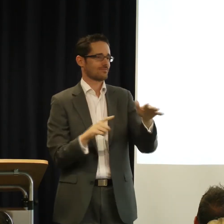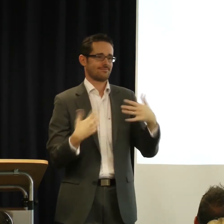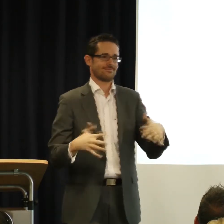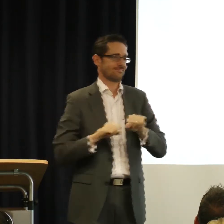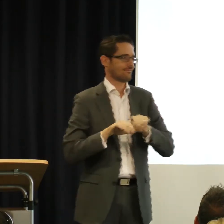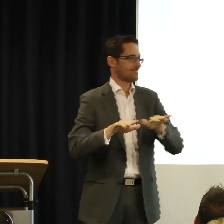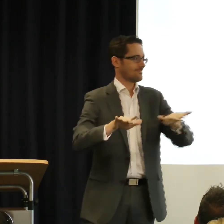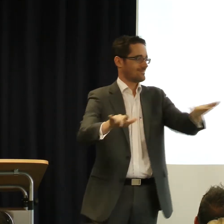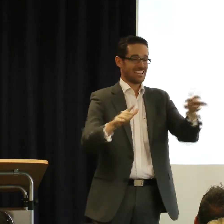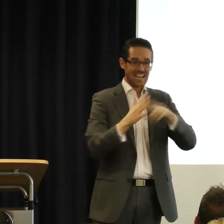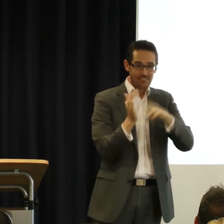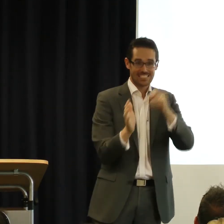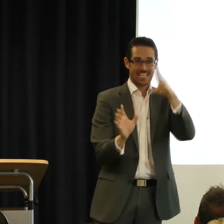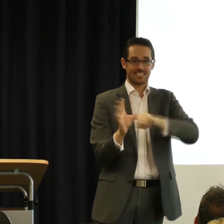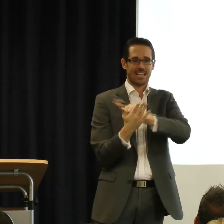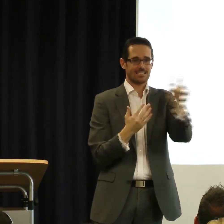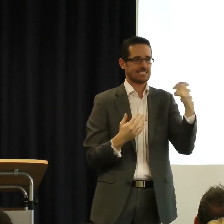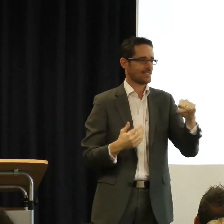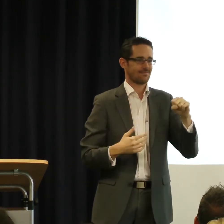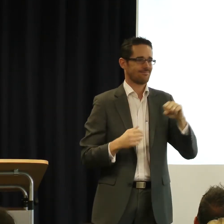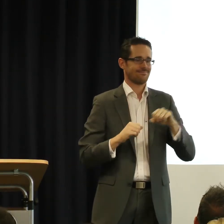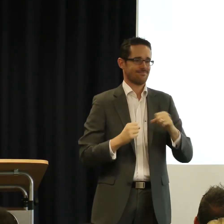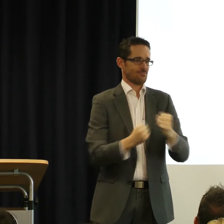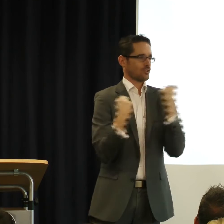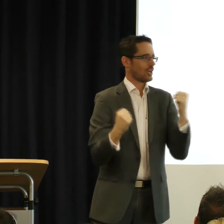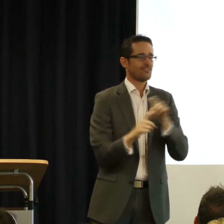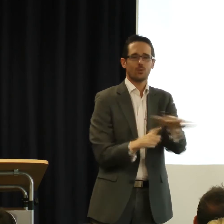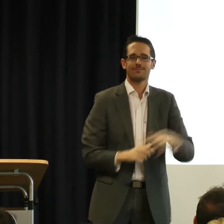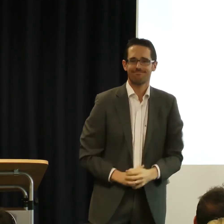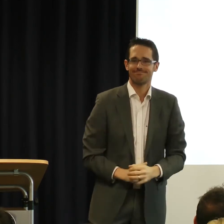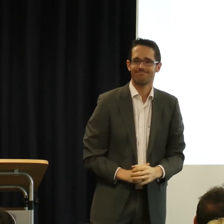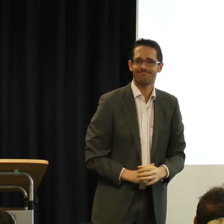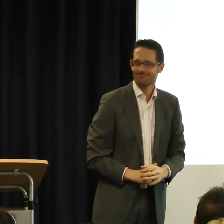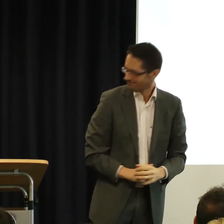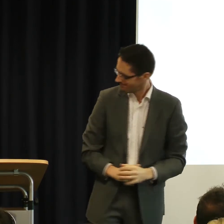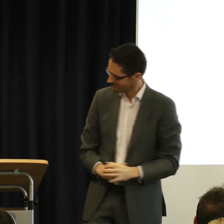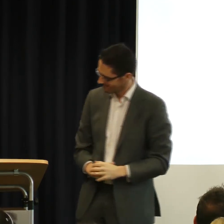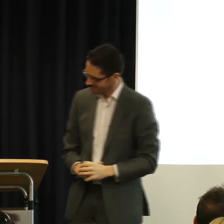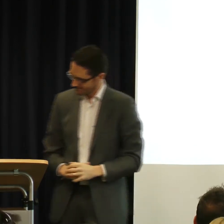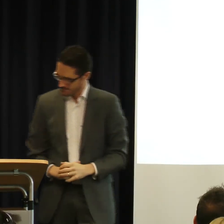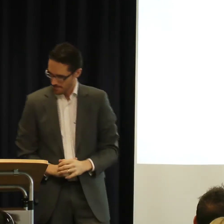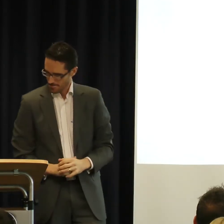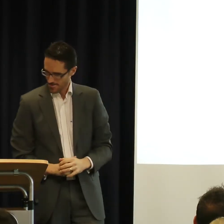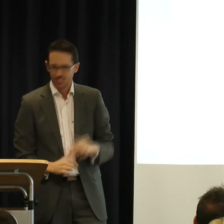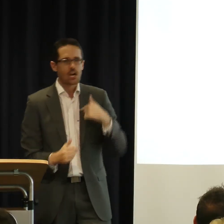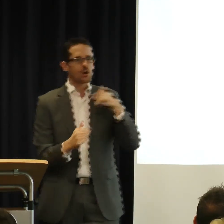the country, his influence can be seen everywhere. 10 years later, it's still a very strongly felt influence.